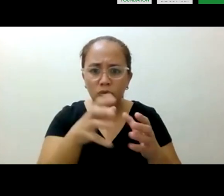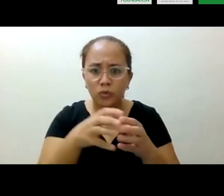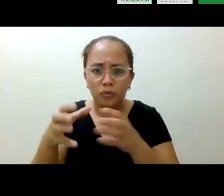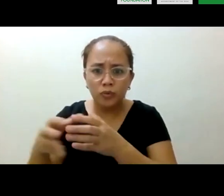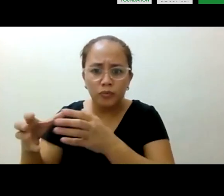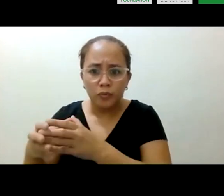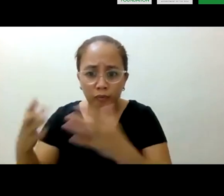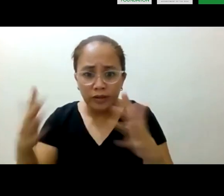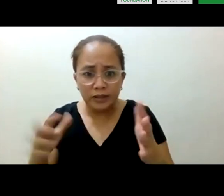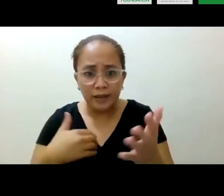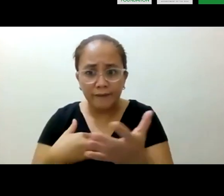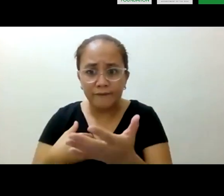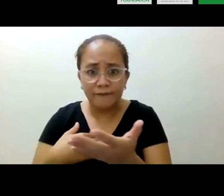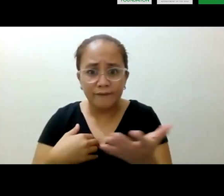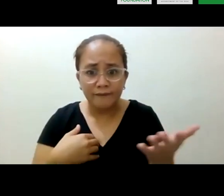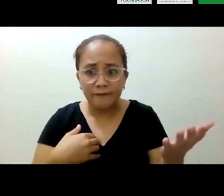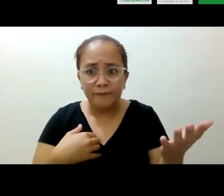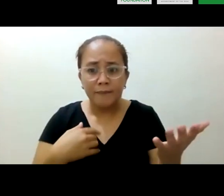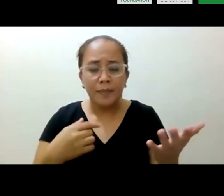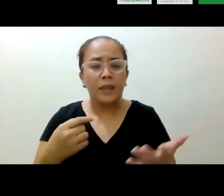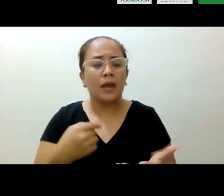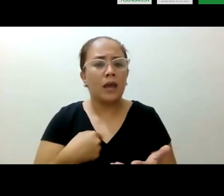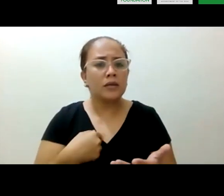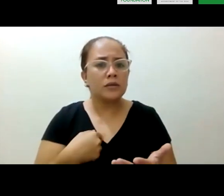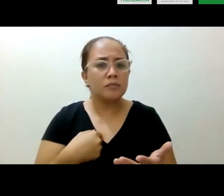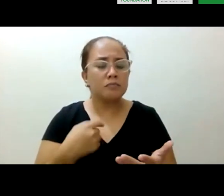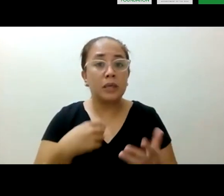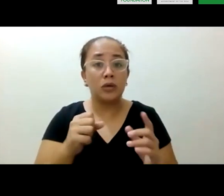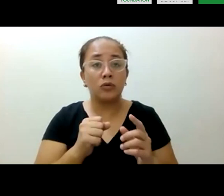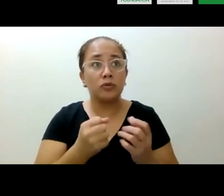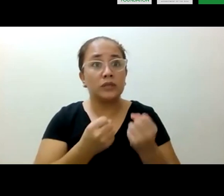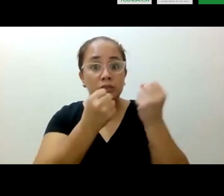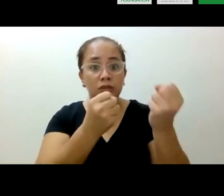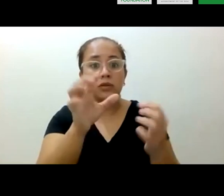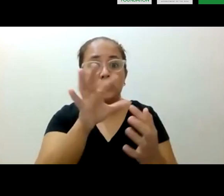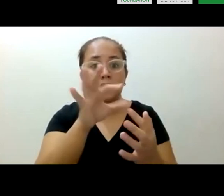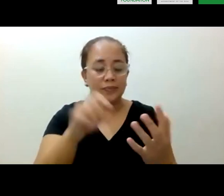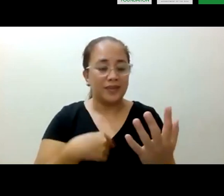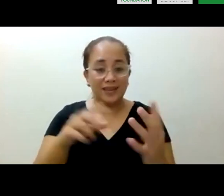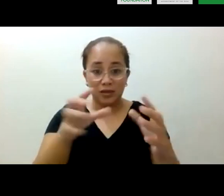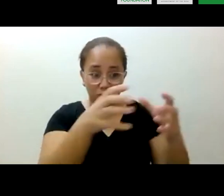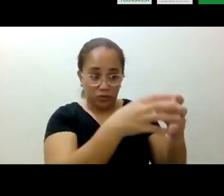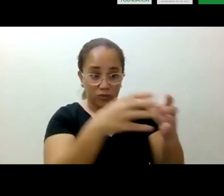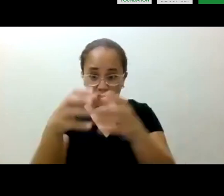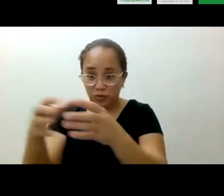right? So I was gonna originally suggest we pick one lesson from each group.